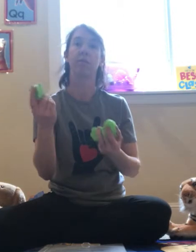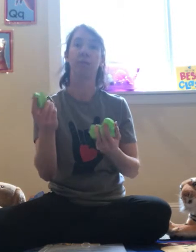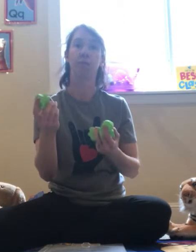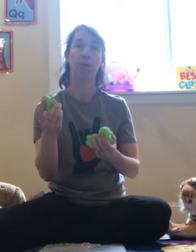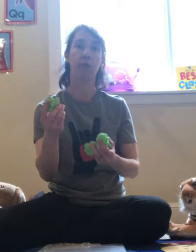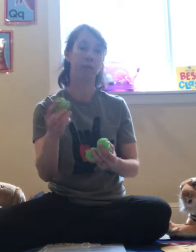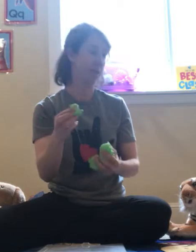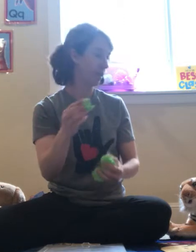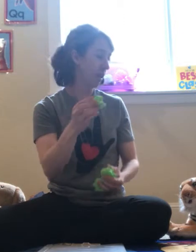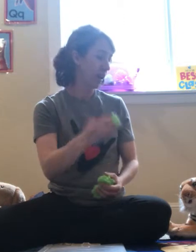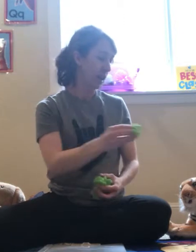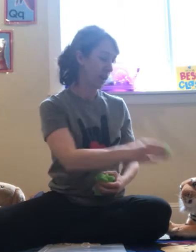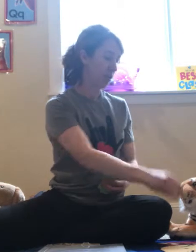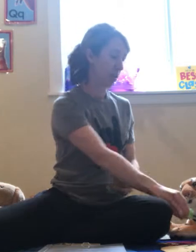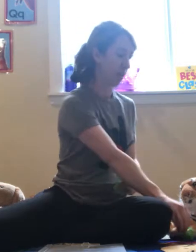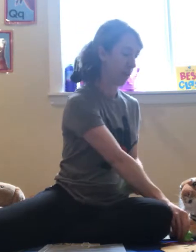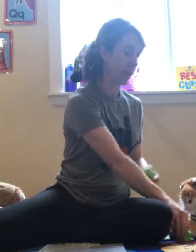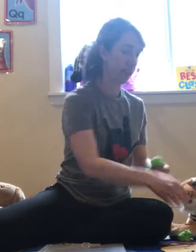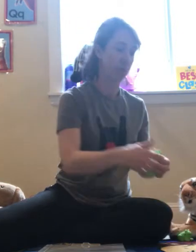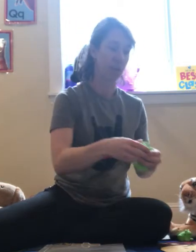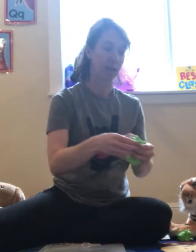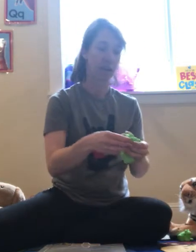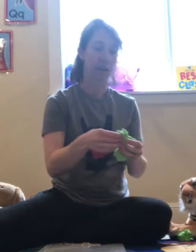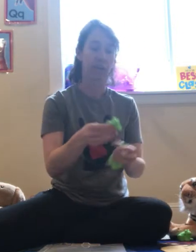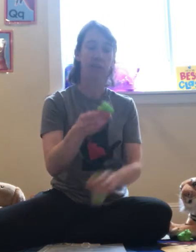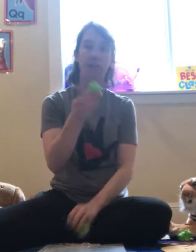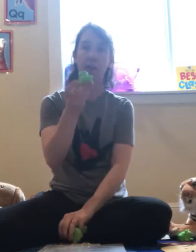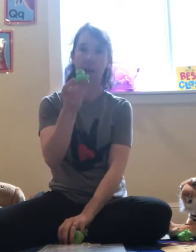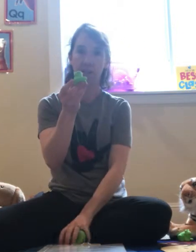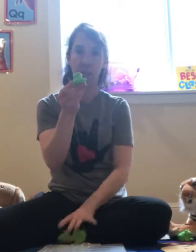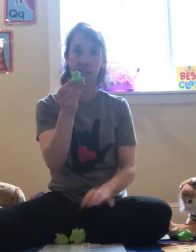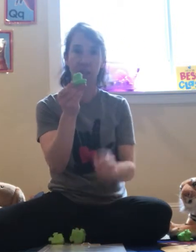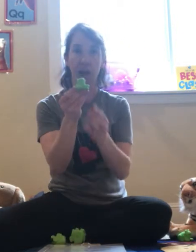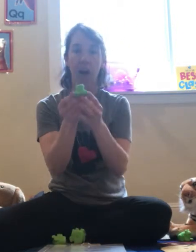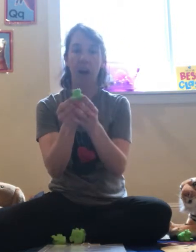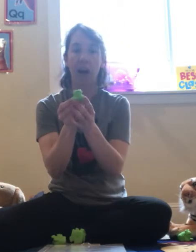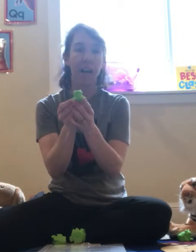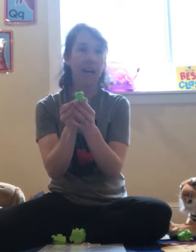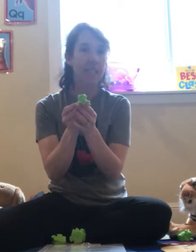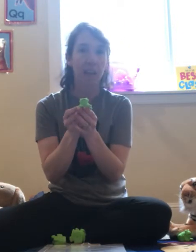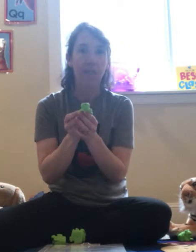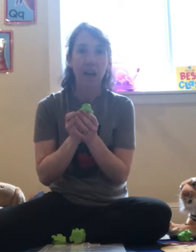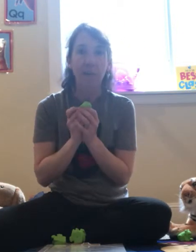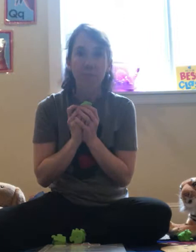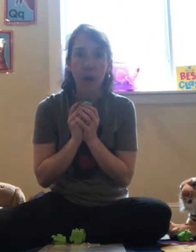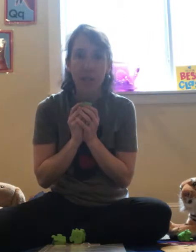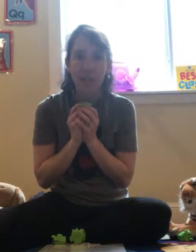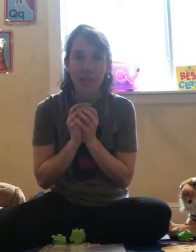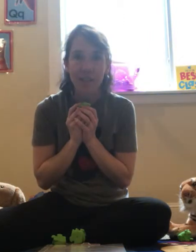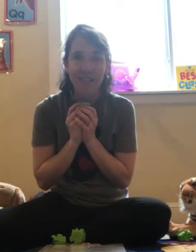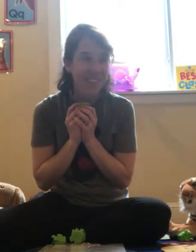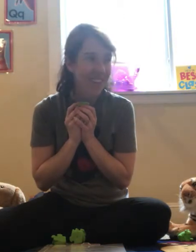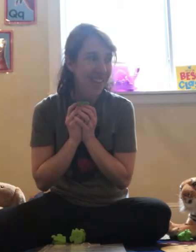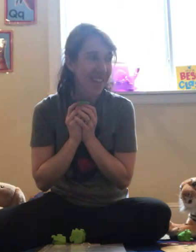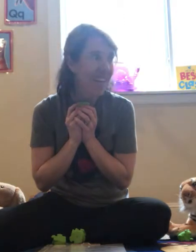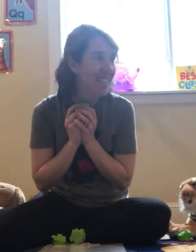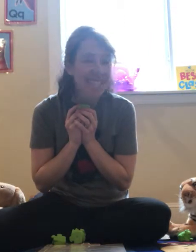for the grown-ups. And I try to, pass out a little frog, and I say, oh, guys, I've got a friend. His